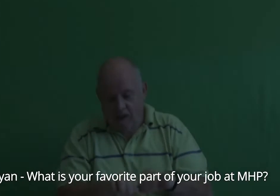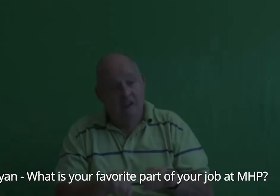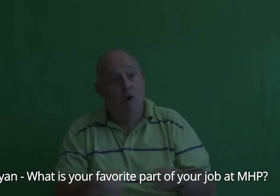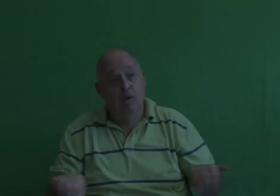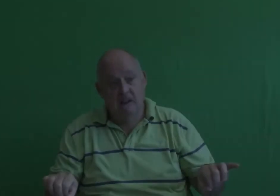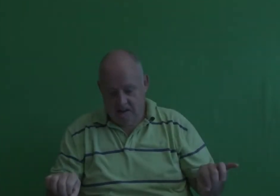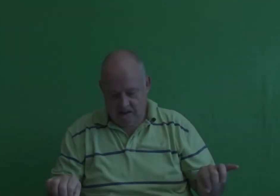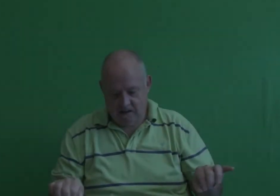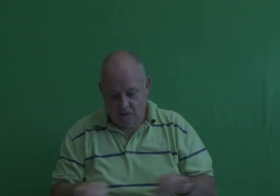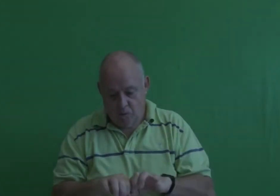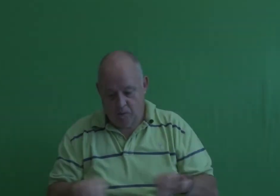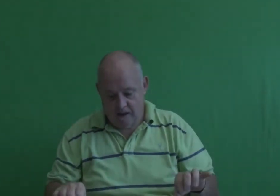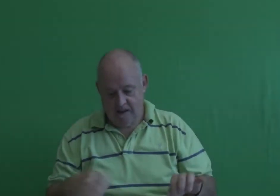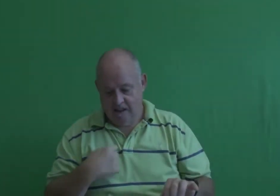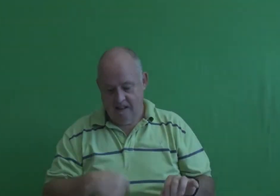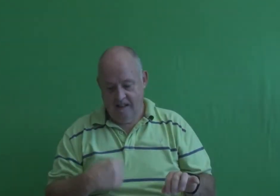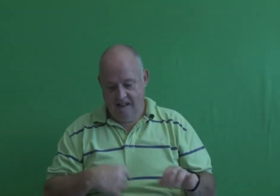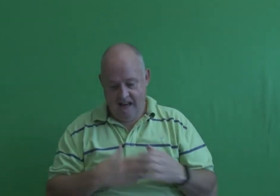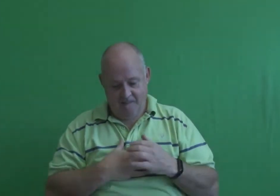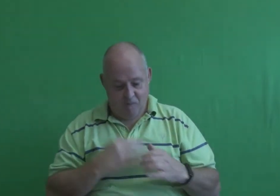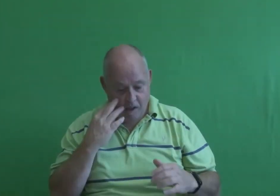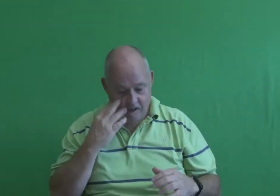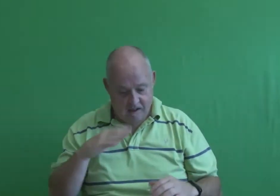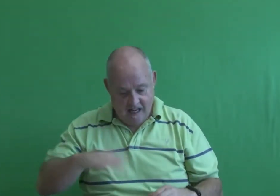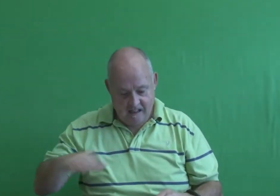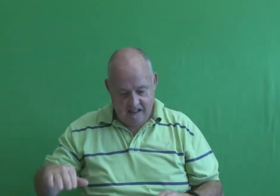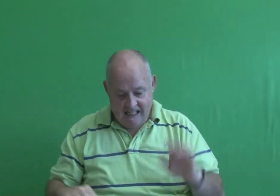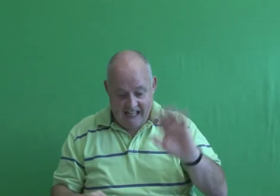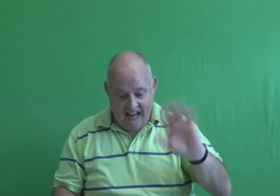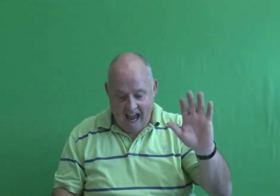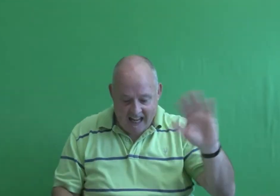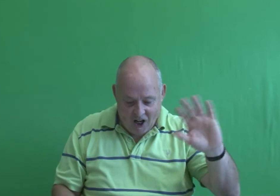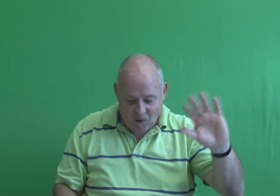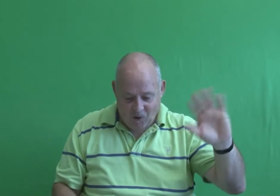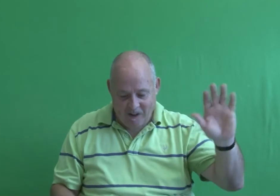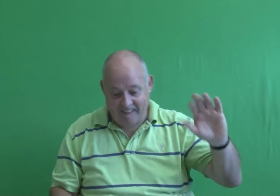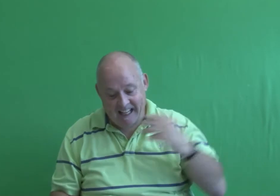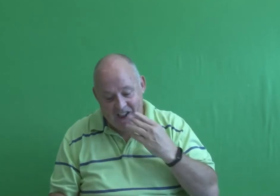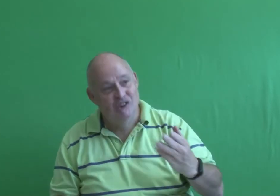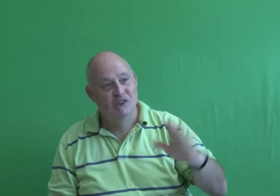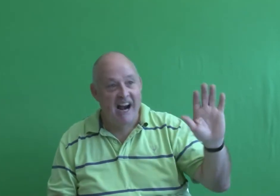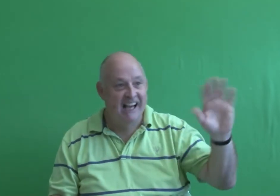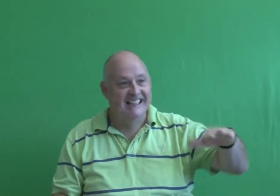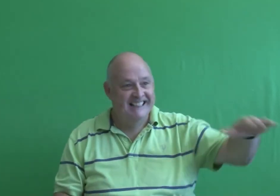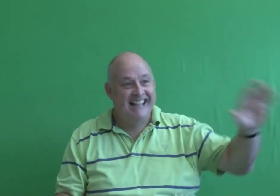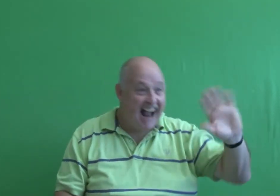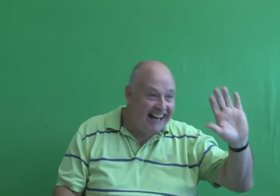He loves working with wood. Oh, yeah. And he loves it when the kids say hello to him.